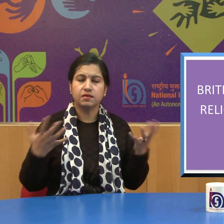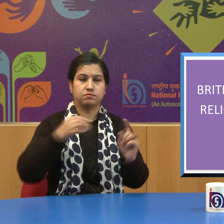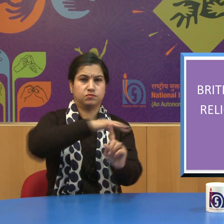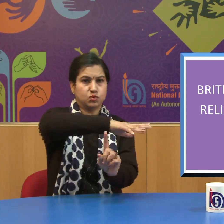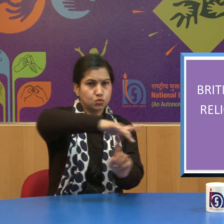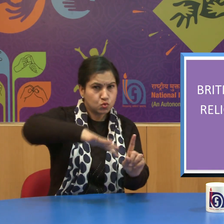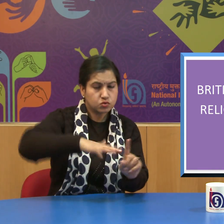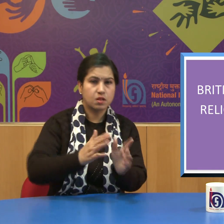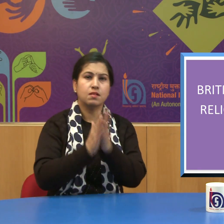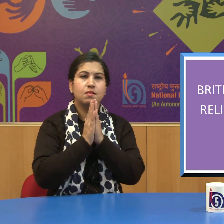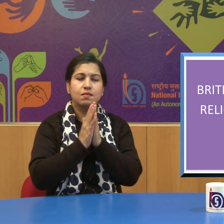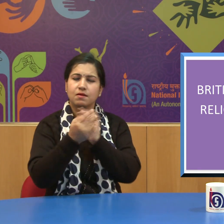reforms,